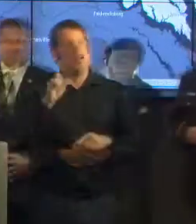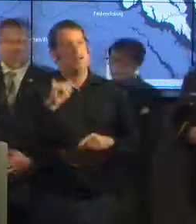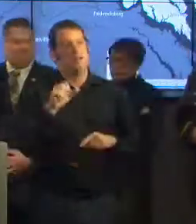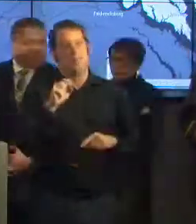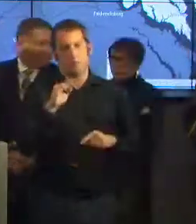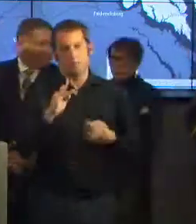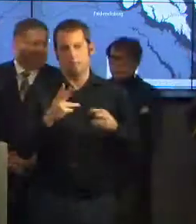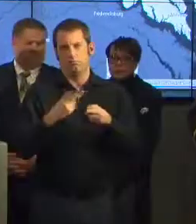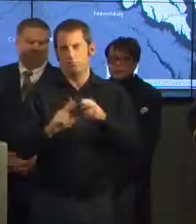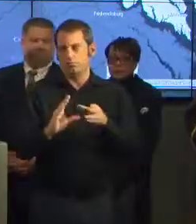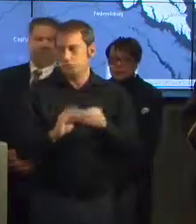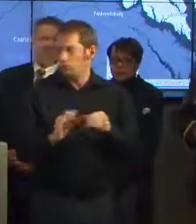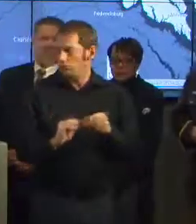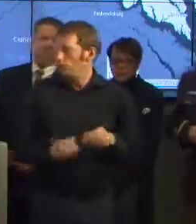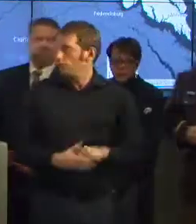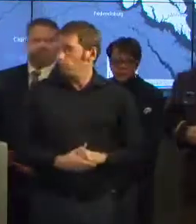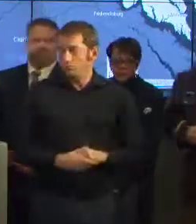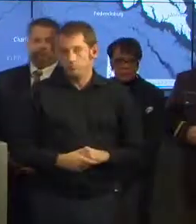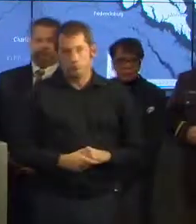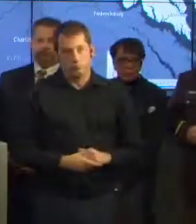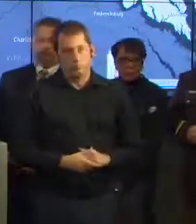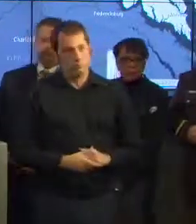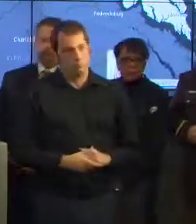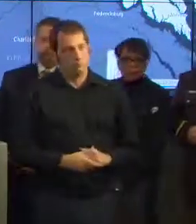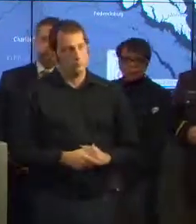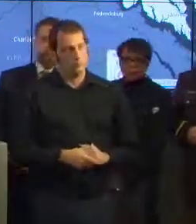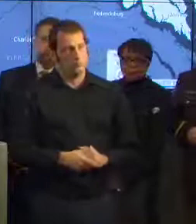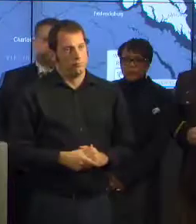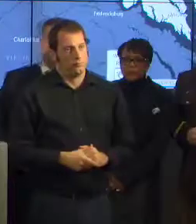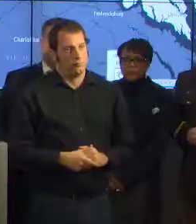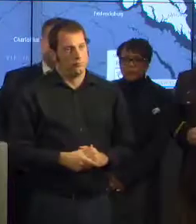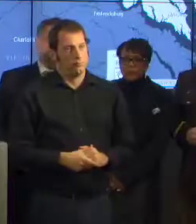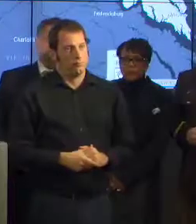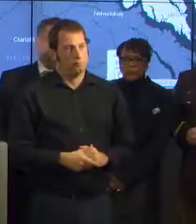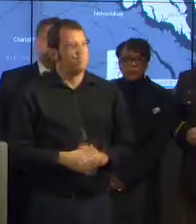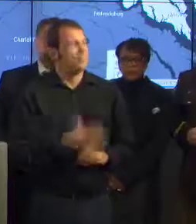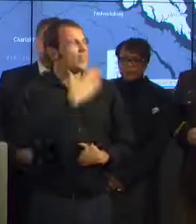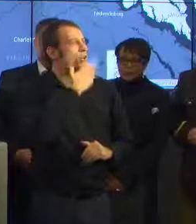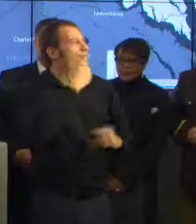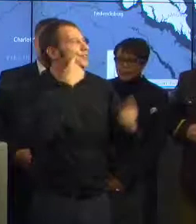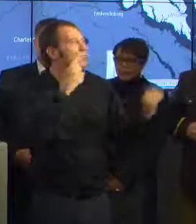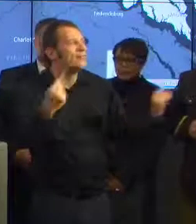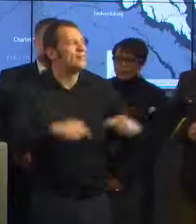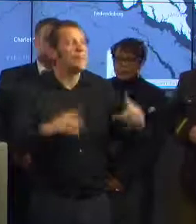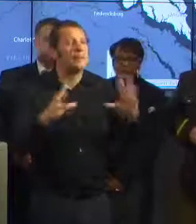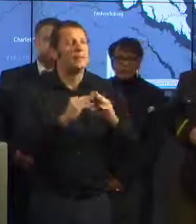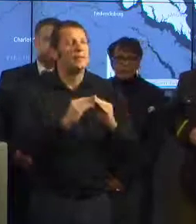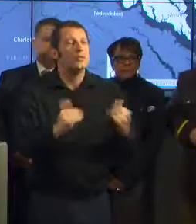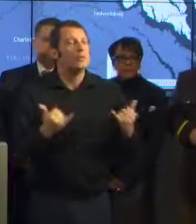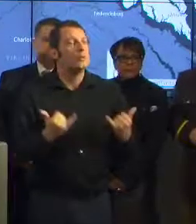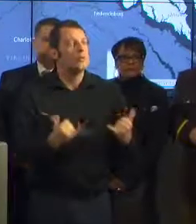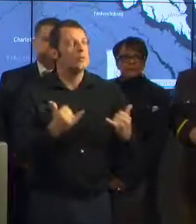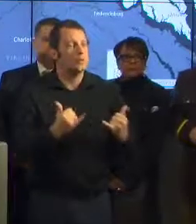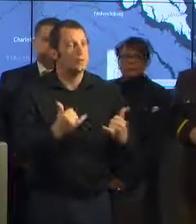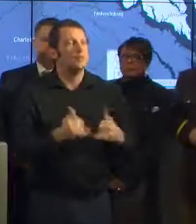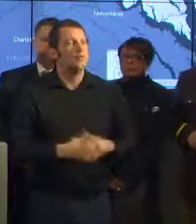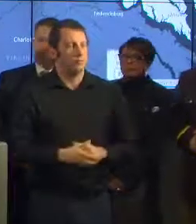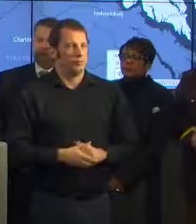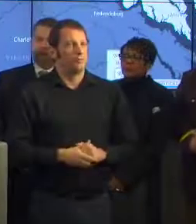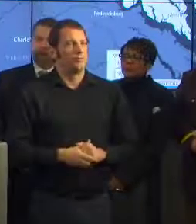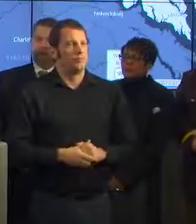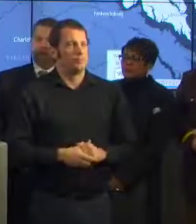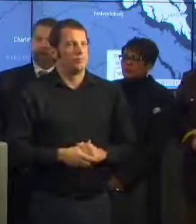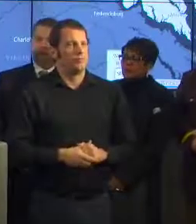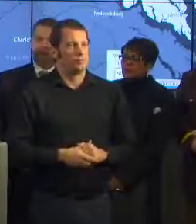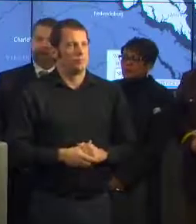Thank you, Governor. Thank you, everybody, for assembling today. Before I read my prepared remarks to you, I would just like to say a